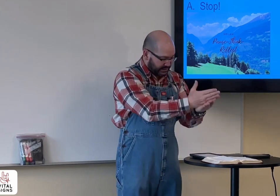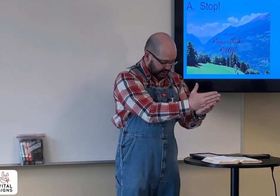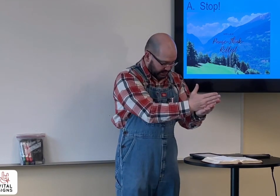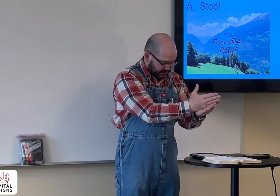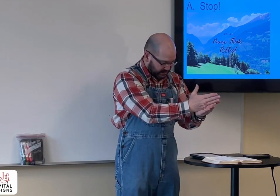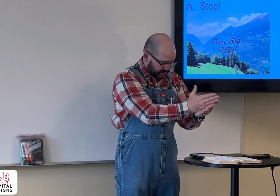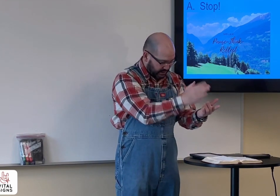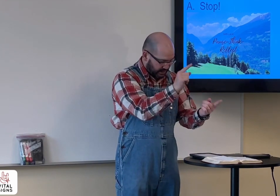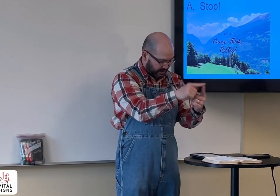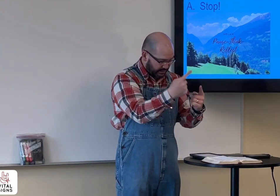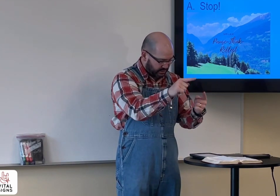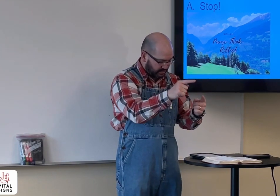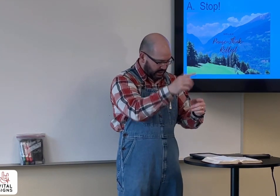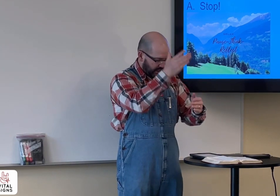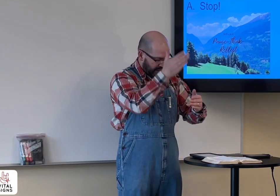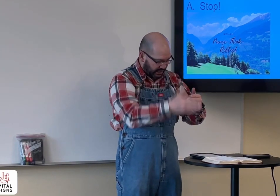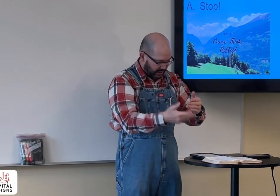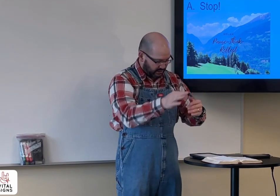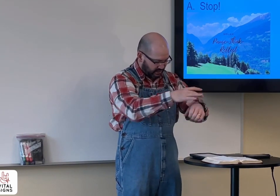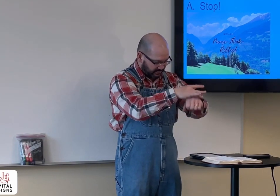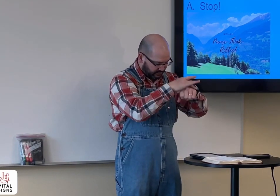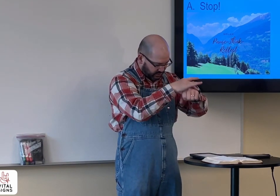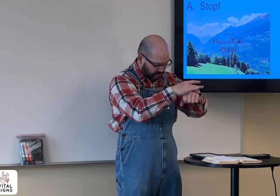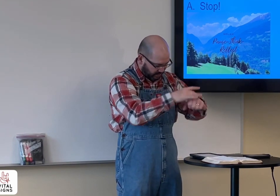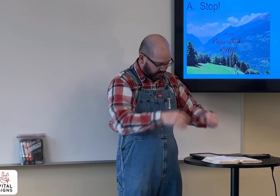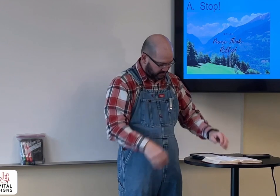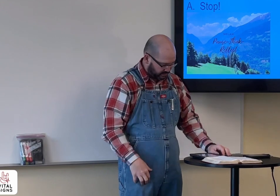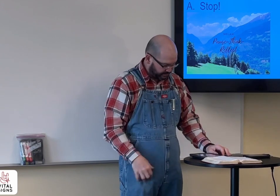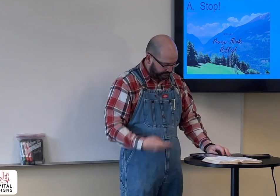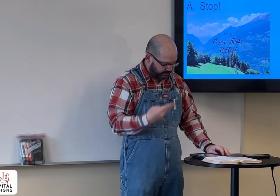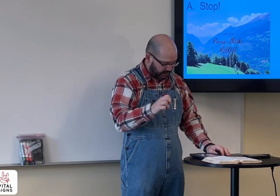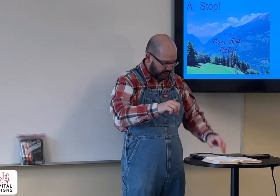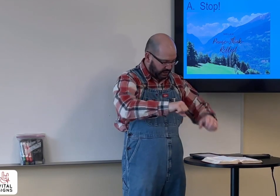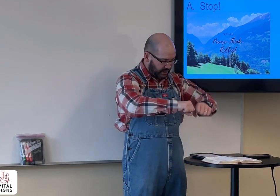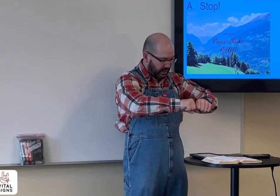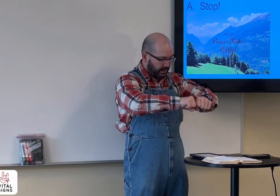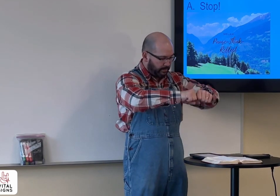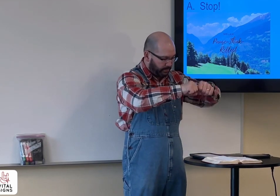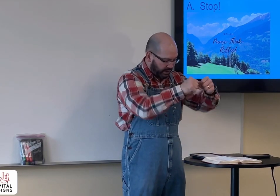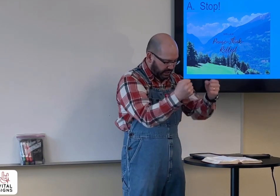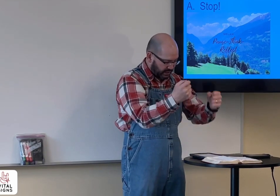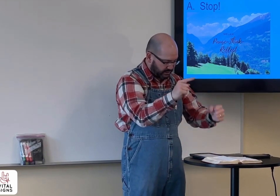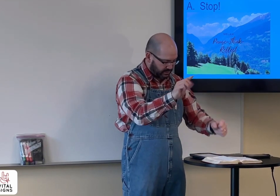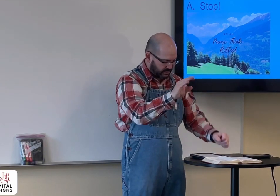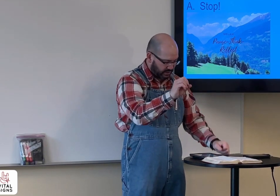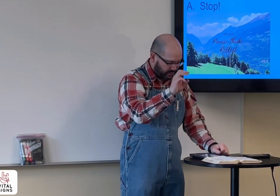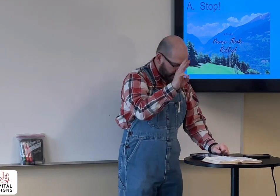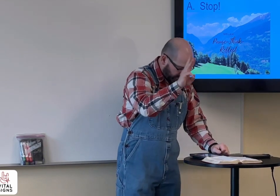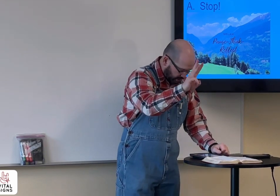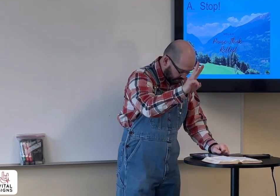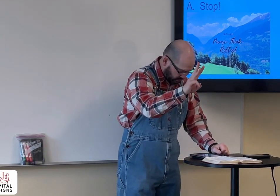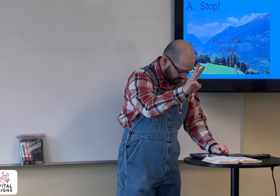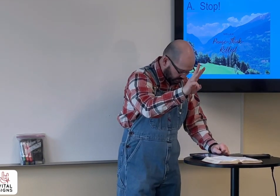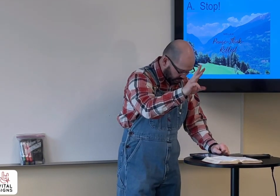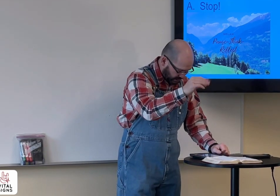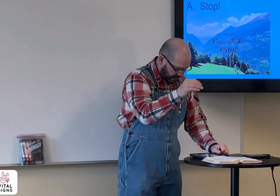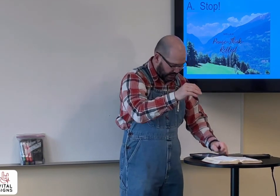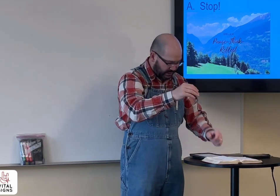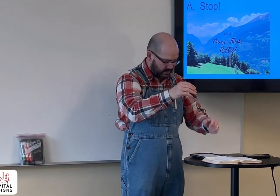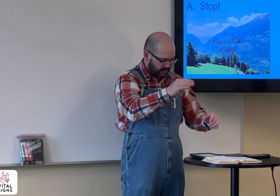cease unto the end of the earth. He breaketh the bow and